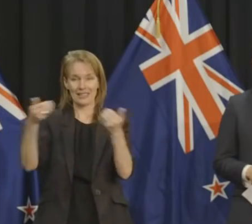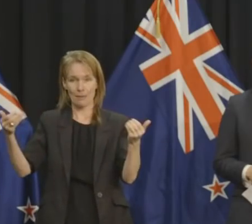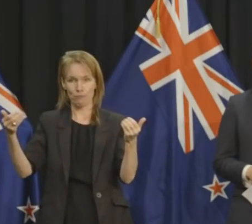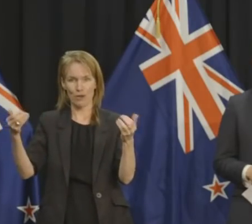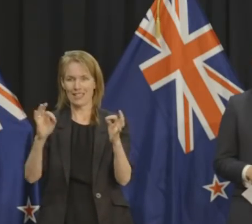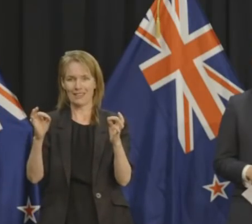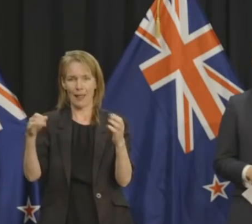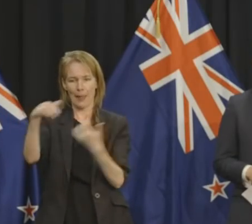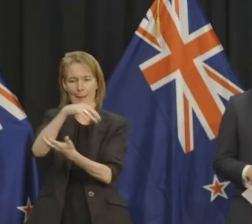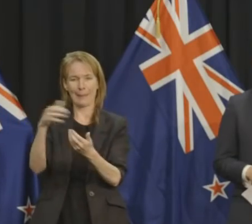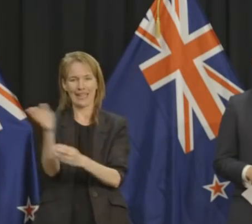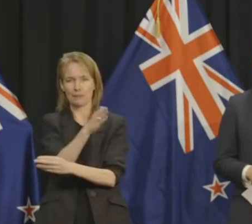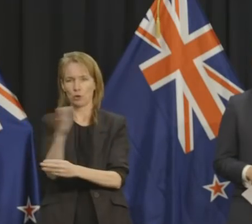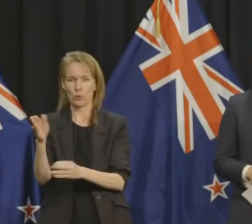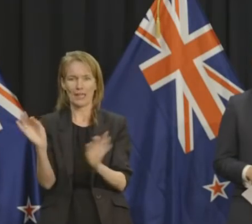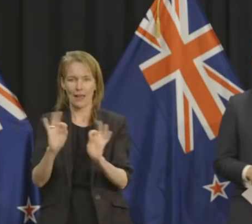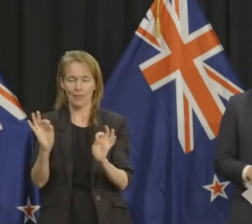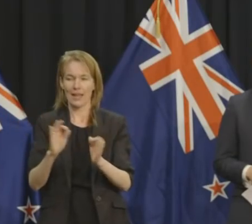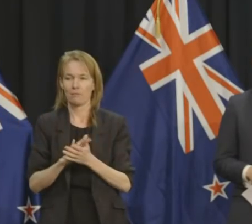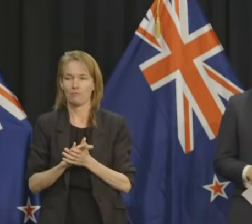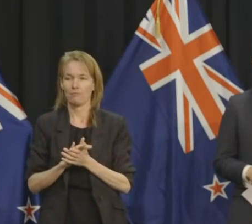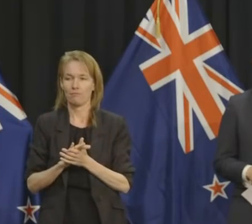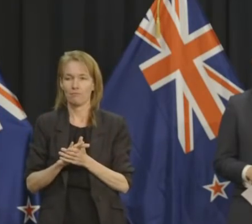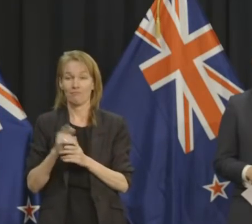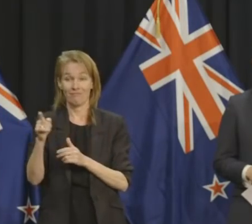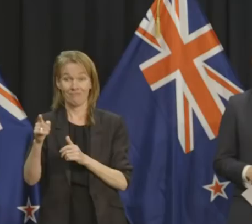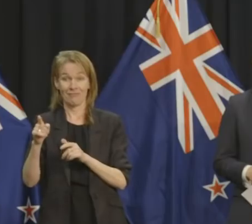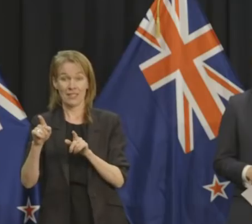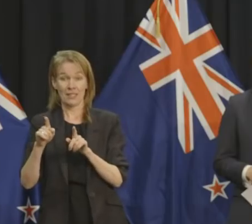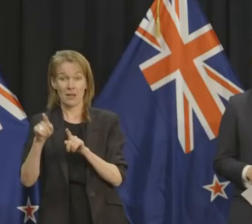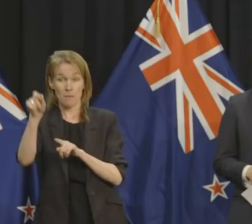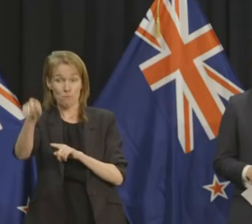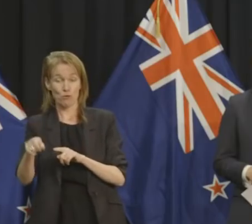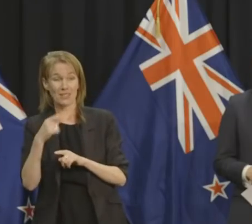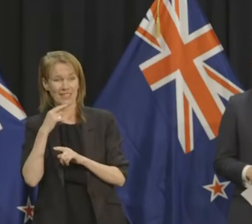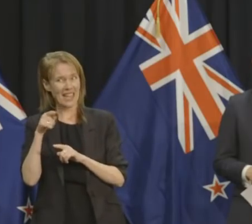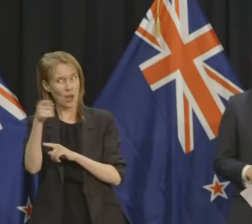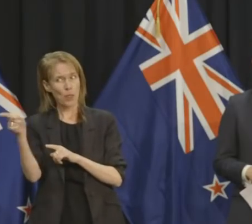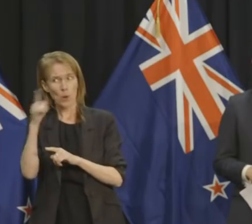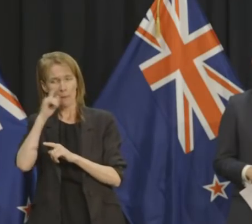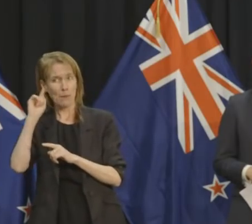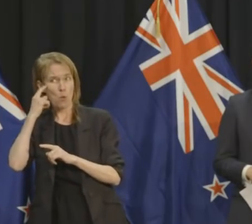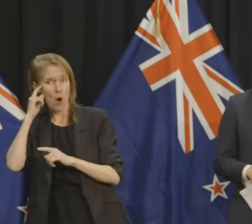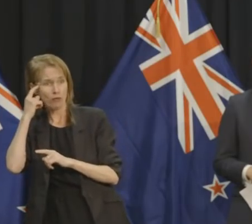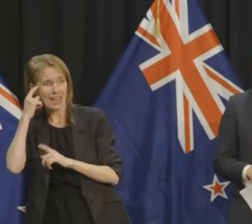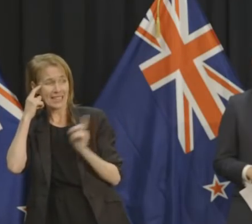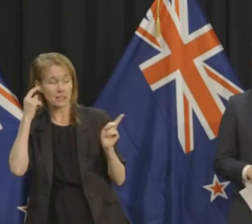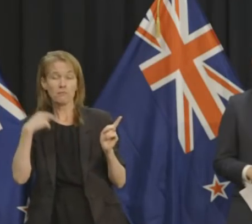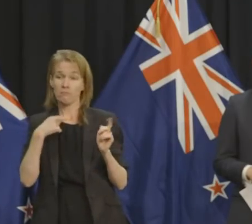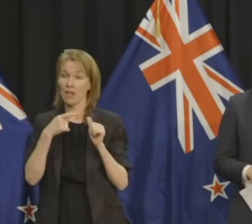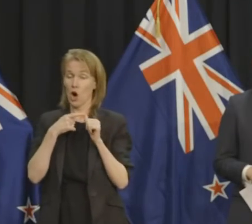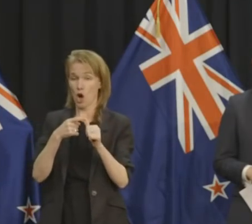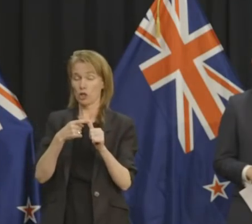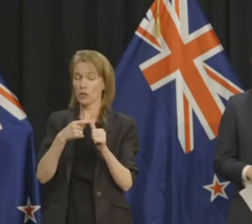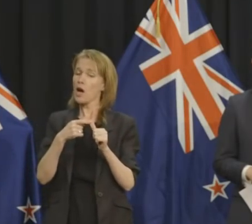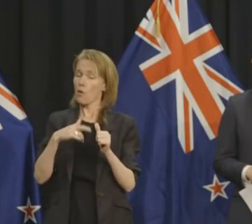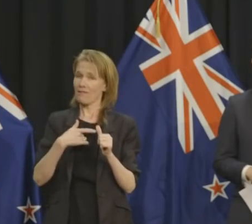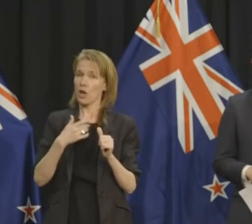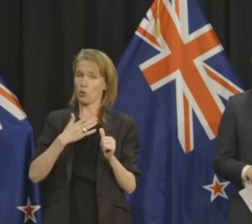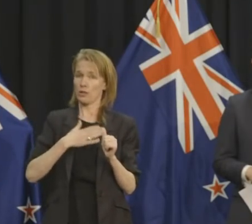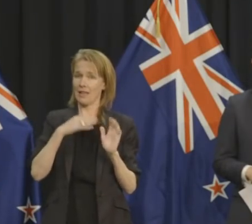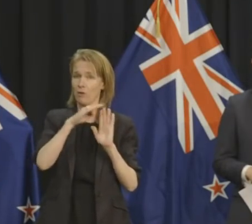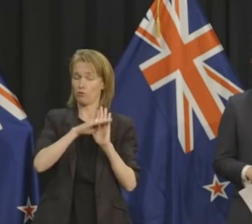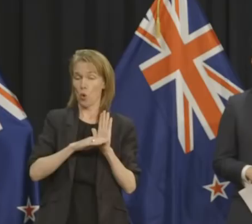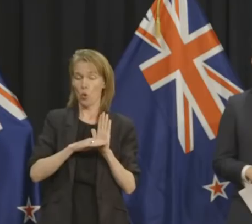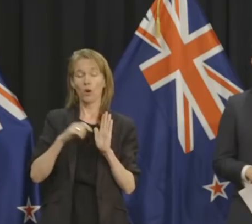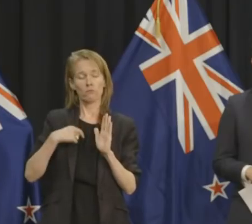comfortable before, so surely they're going to be even less comfortable now. Well, I will say the mitigation measures that we've put in place for this are satisfactory and will ensure that there's no